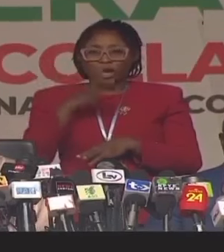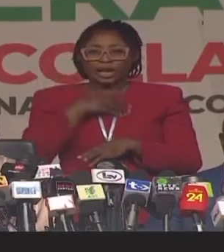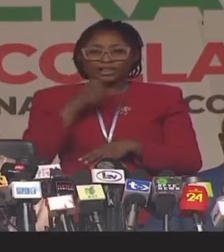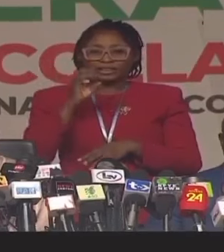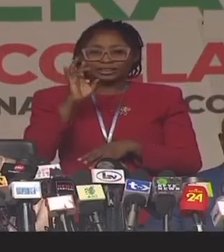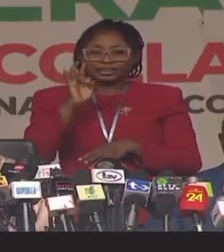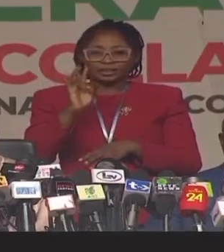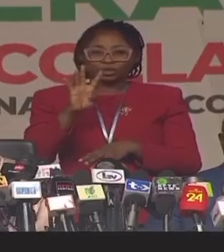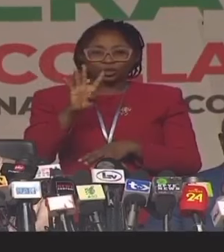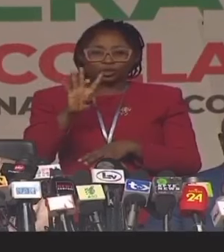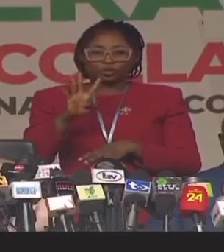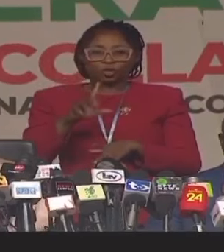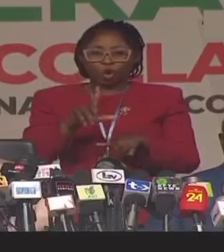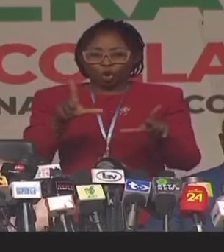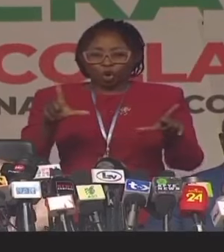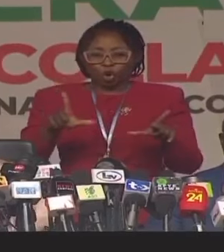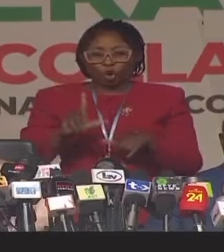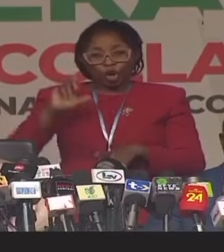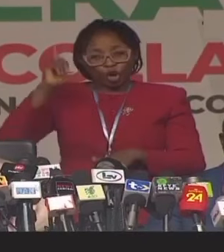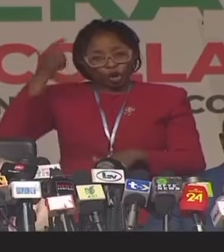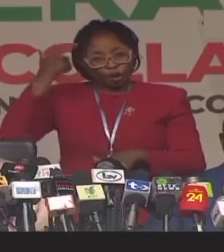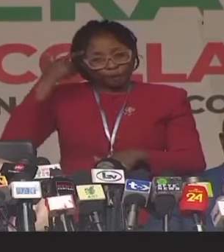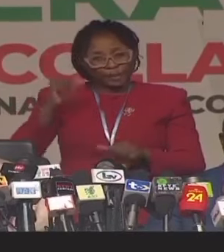government areas nationwide.